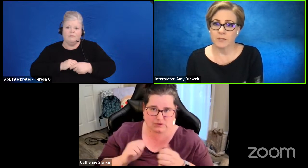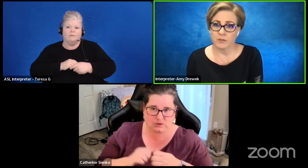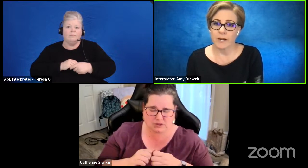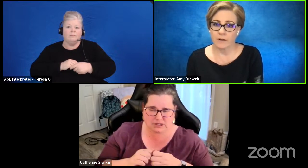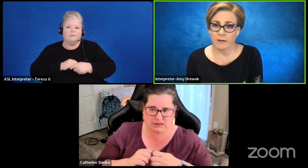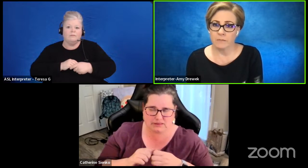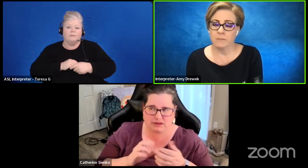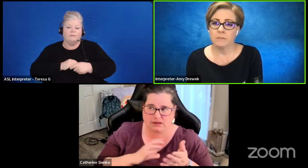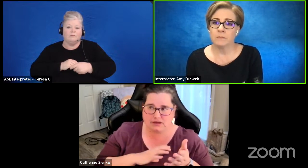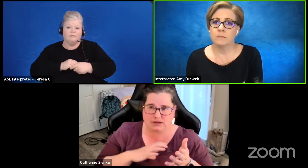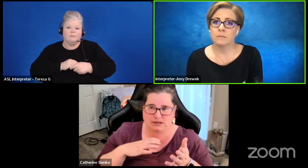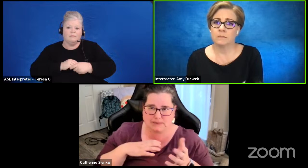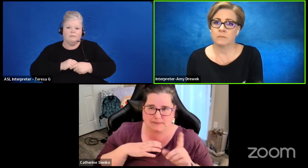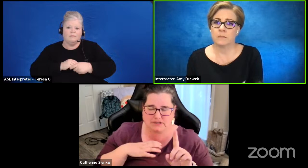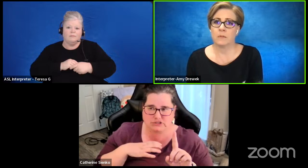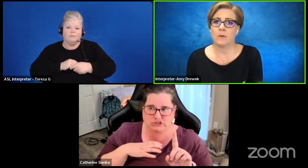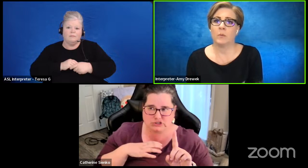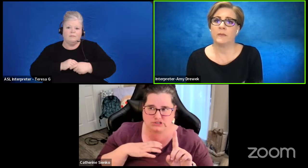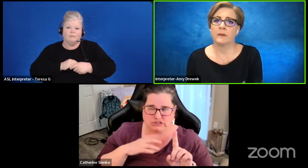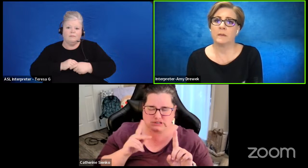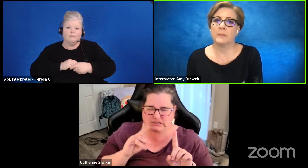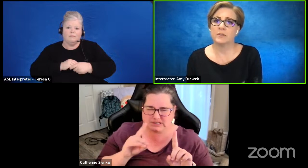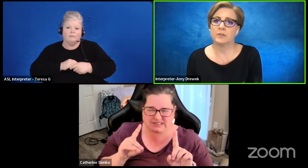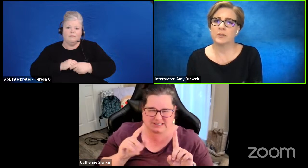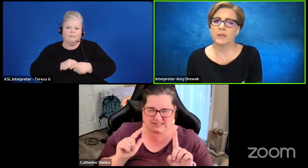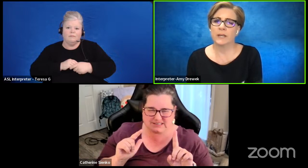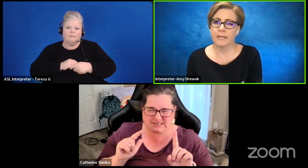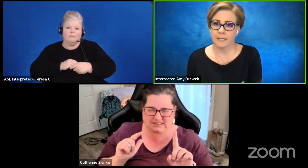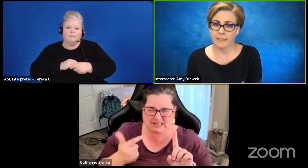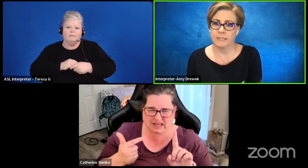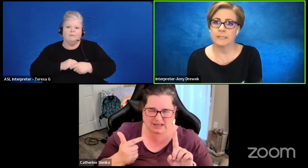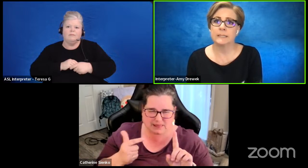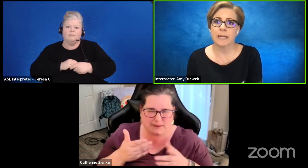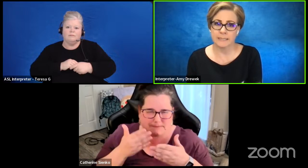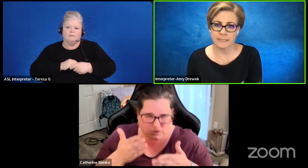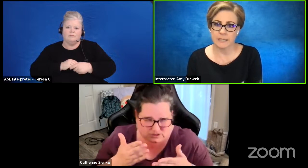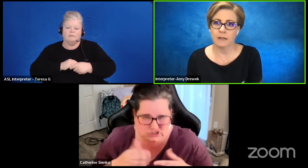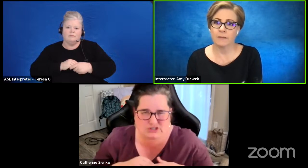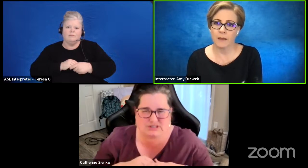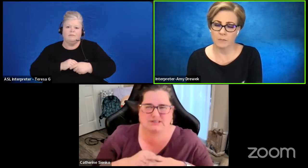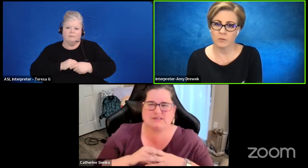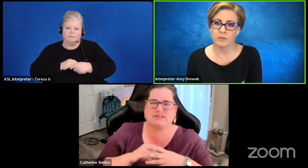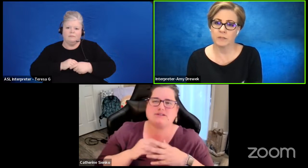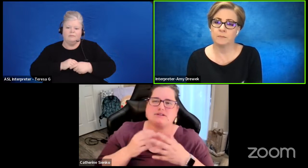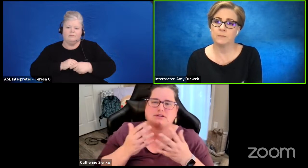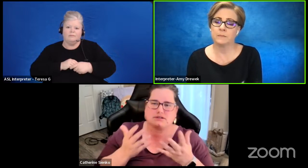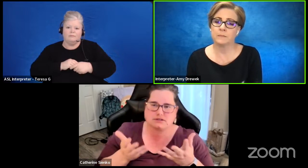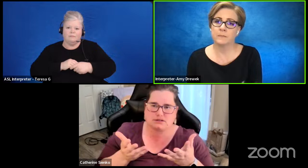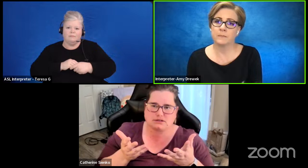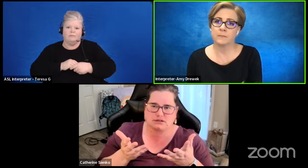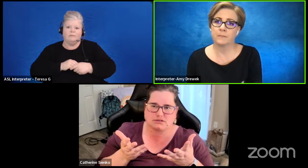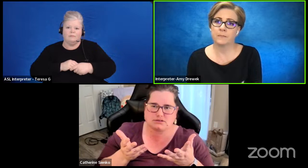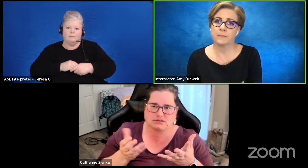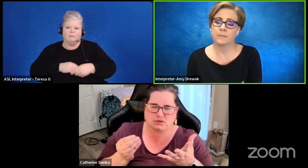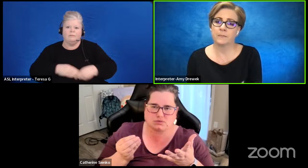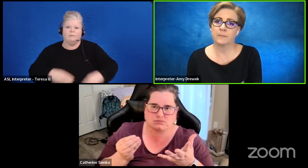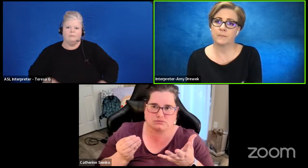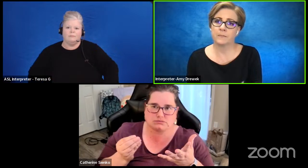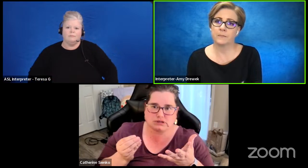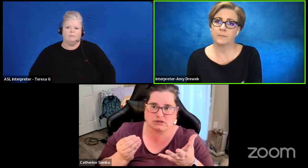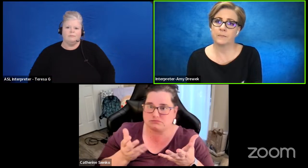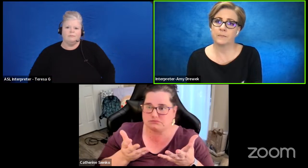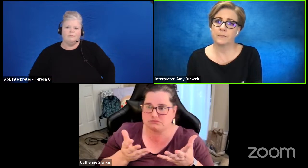was moved by Commissioner Herron, with Commissioner Kidd seconding that motion.